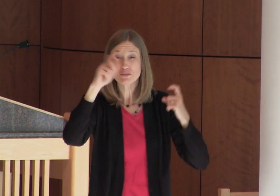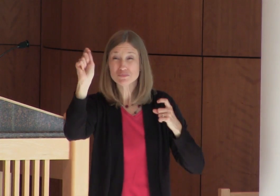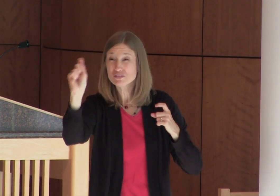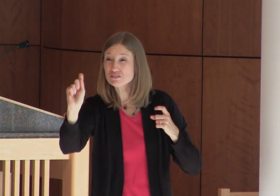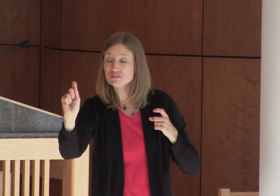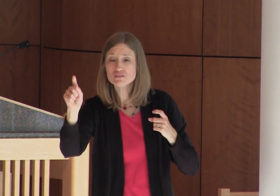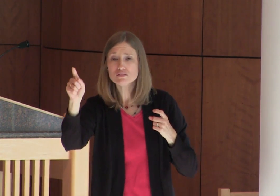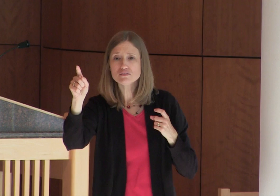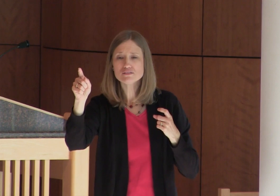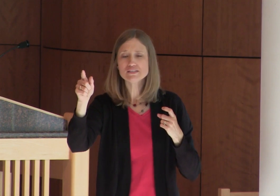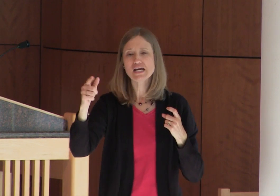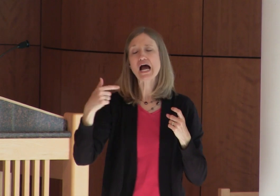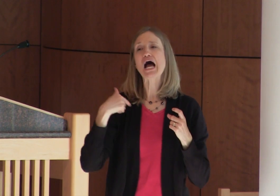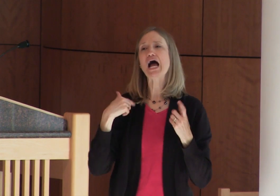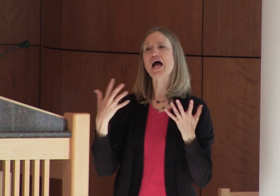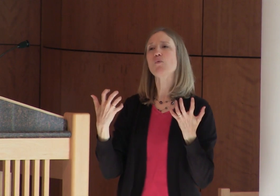of watching that all come about.